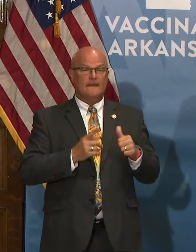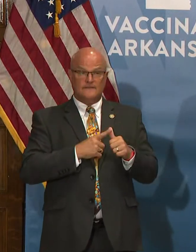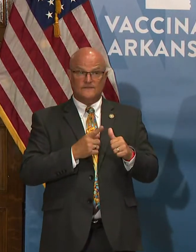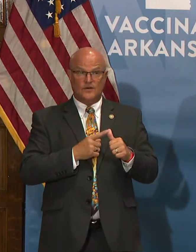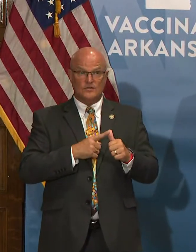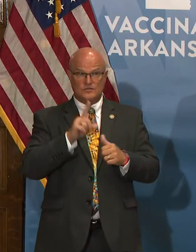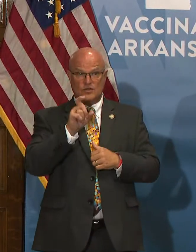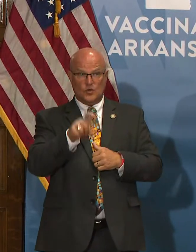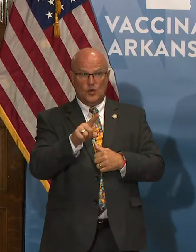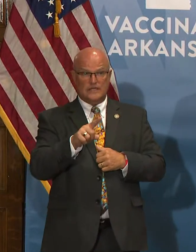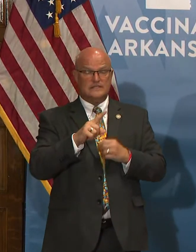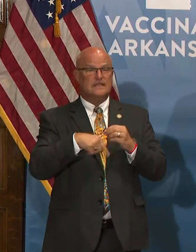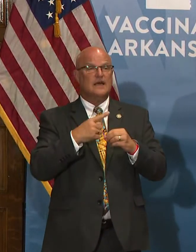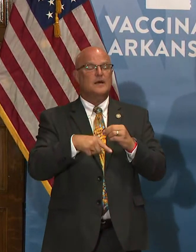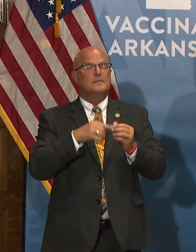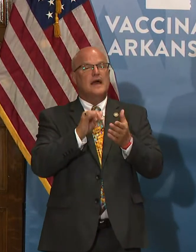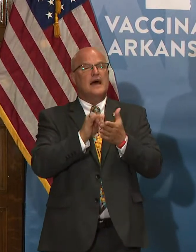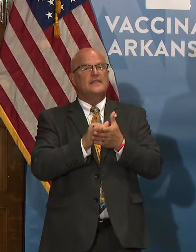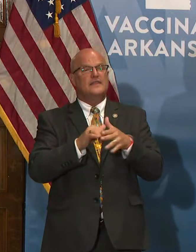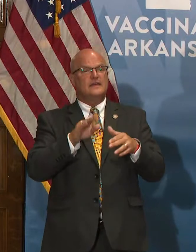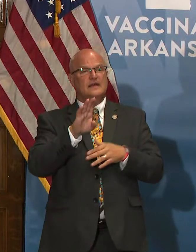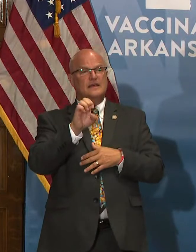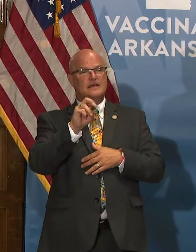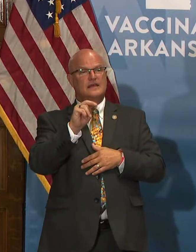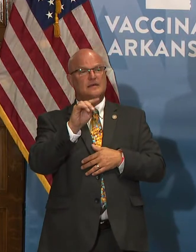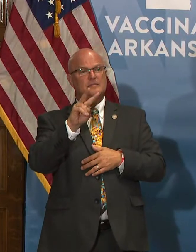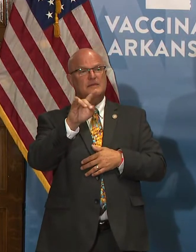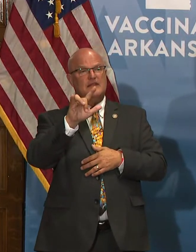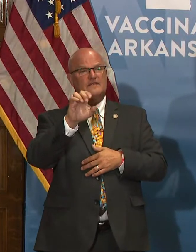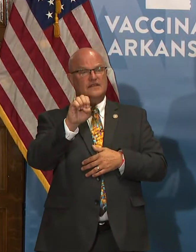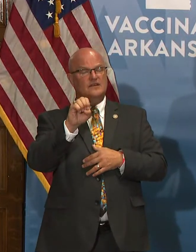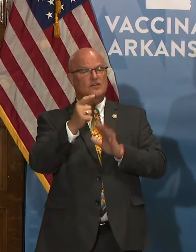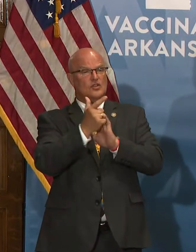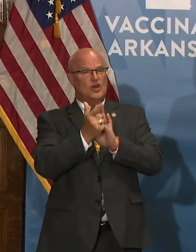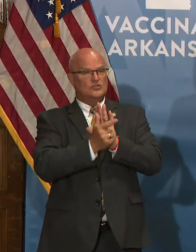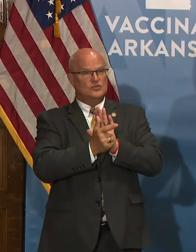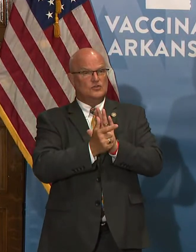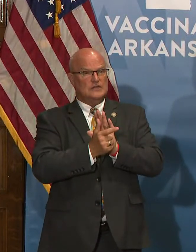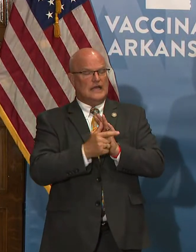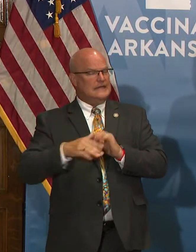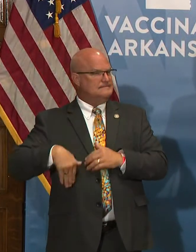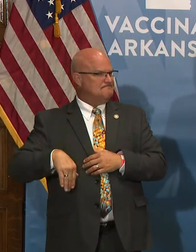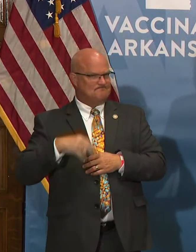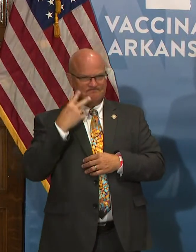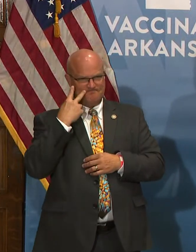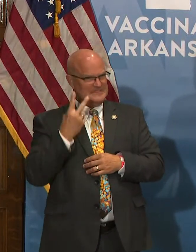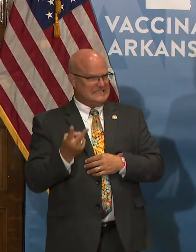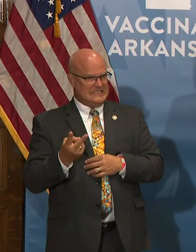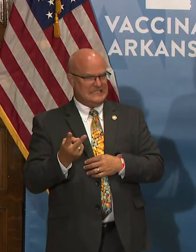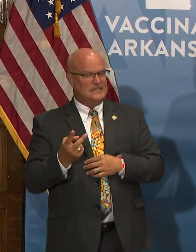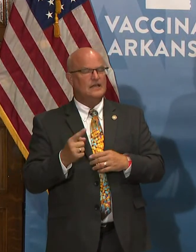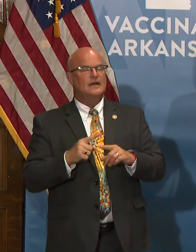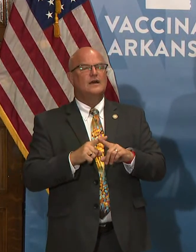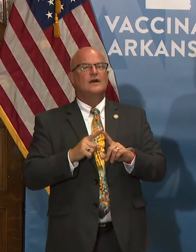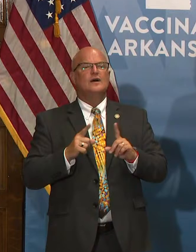First, on the question in reference to the Bentonville lawsuit, I haven't seen that,